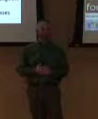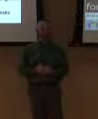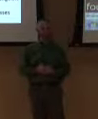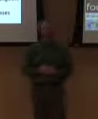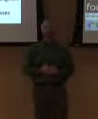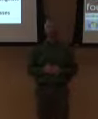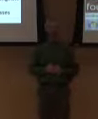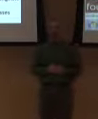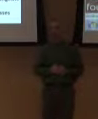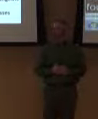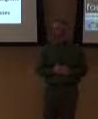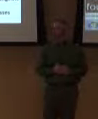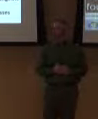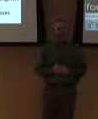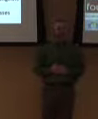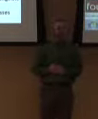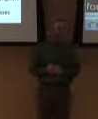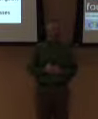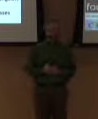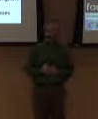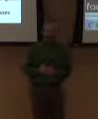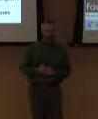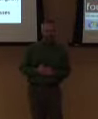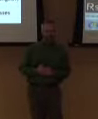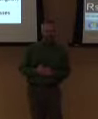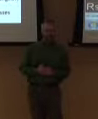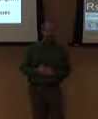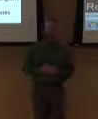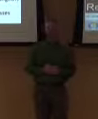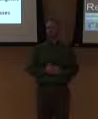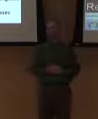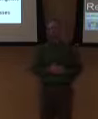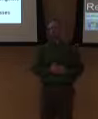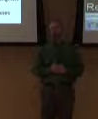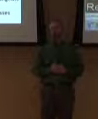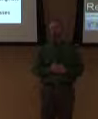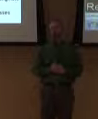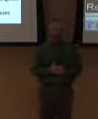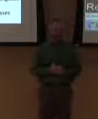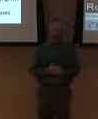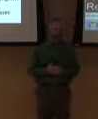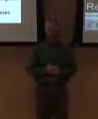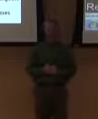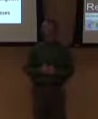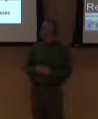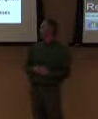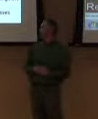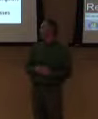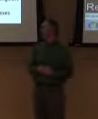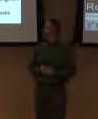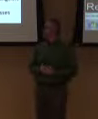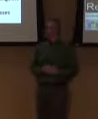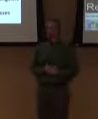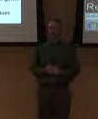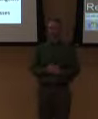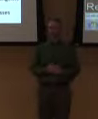Recently, I've noticed that we've had more students electing to take summer classes. Traditionally, we don't offer tutoring in the summer, but